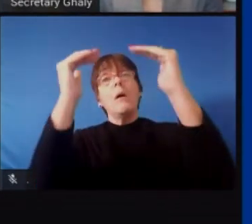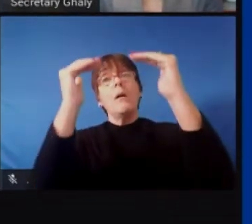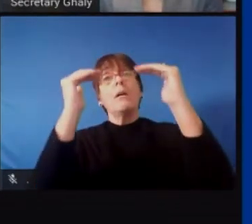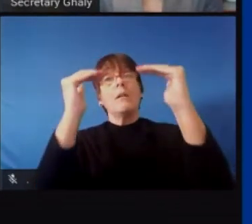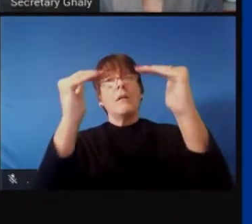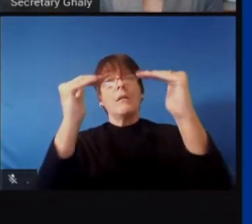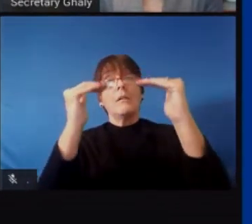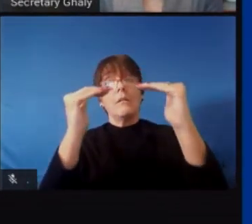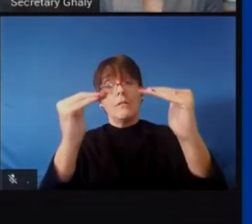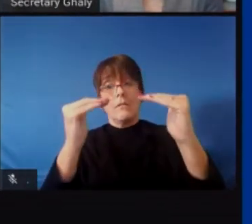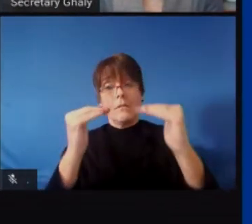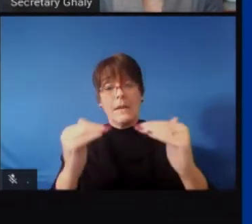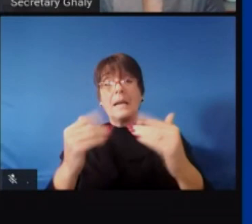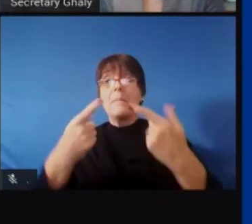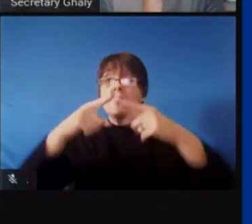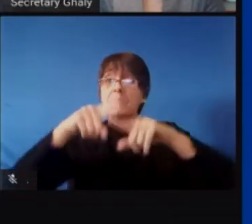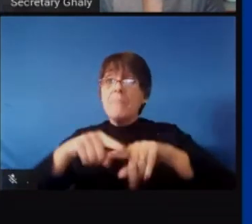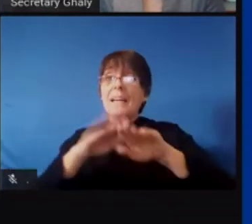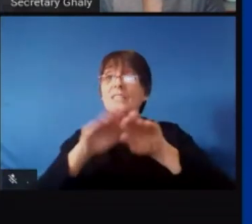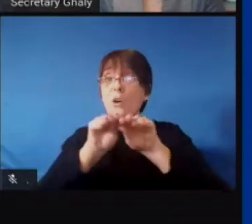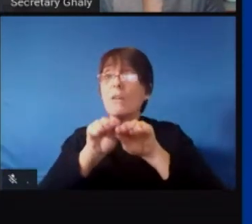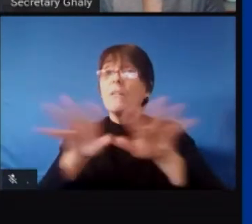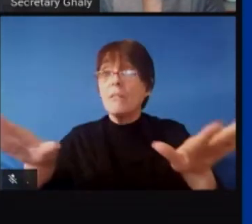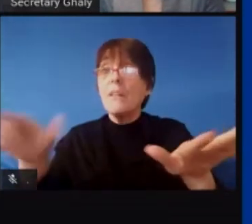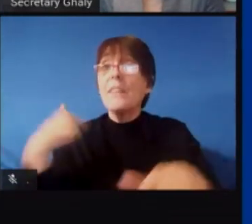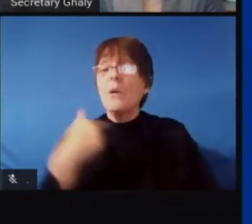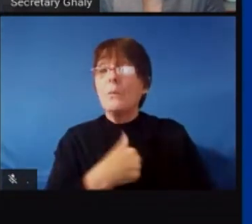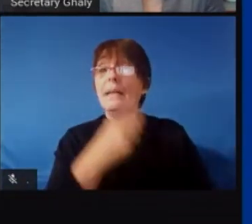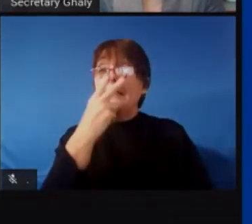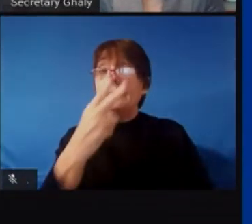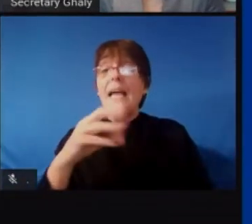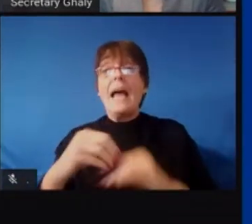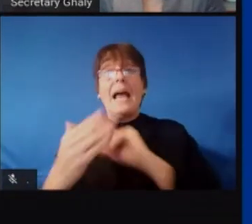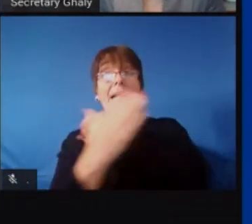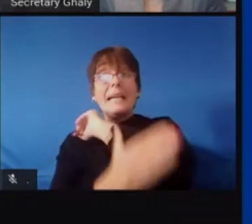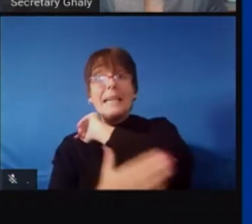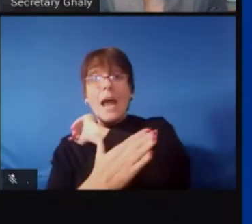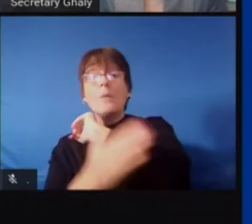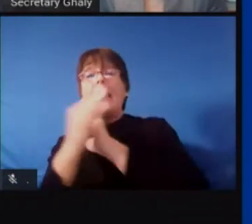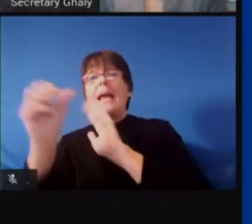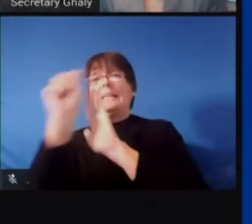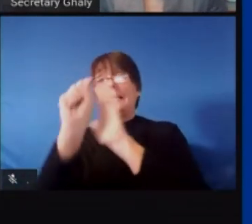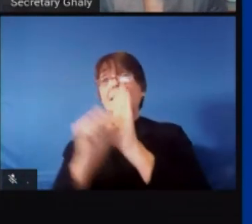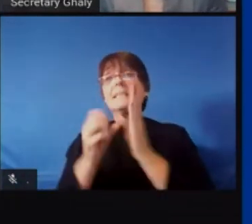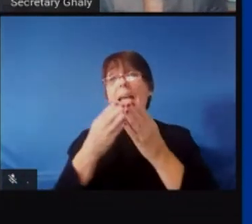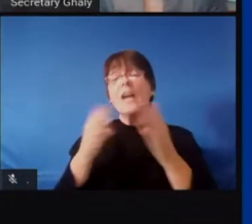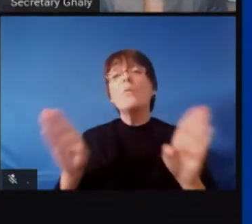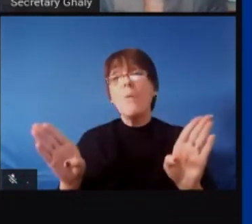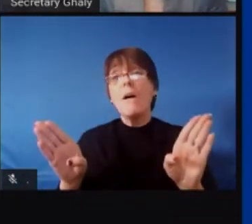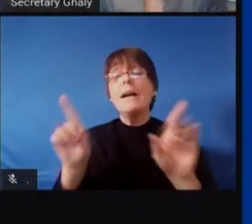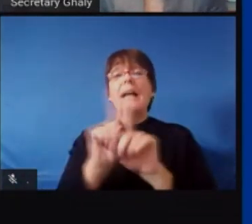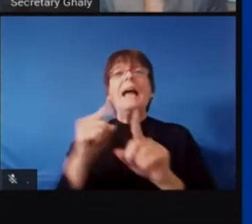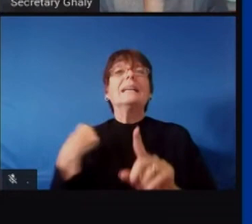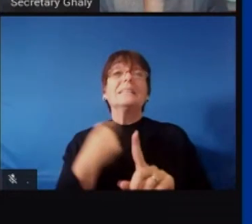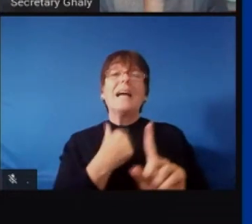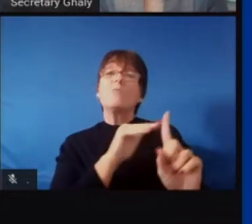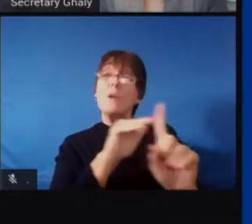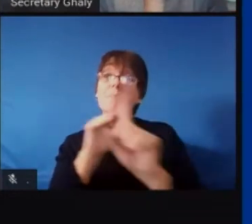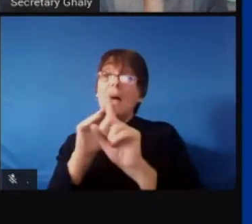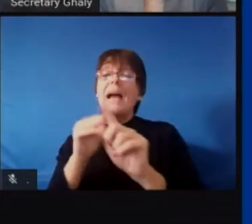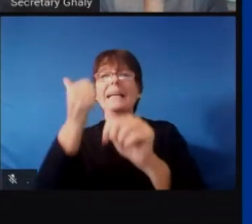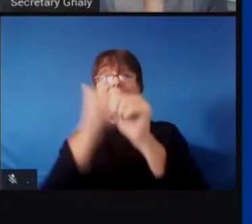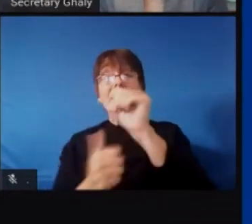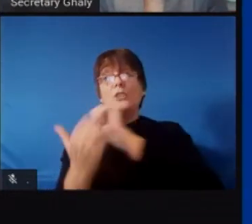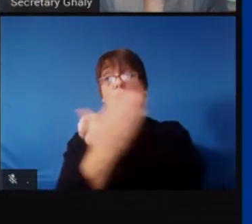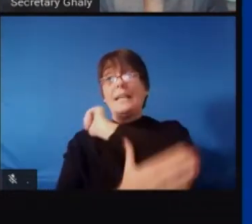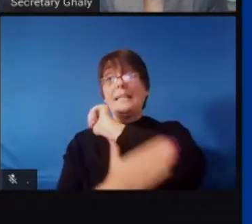based on the levels of disease transmission that we are seeing, both at the county level and statewide. And as I can remind you, every county